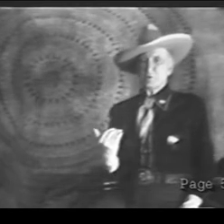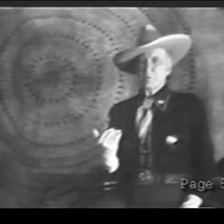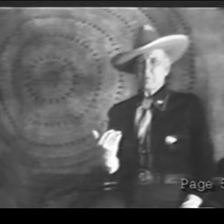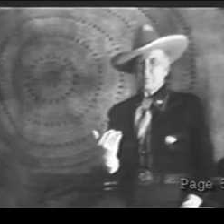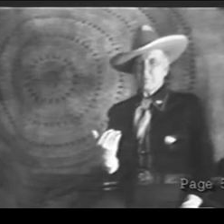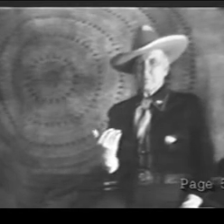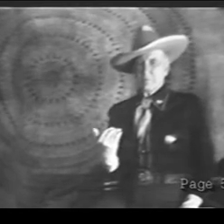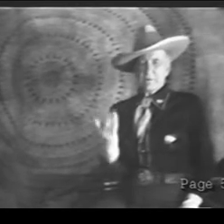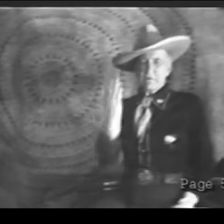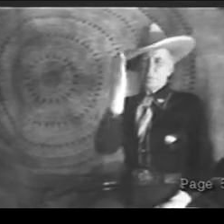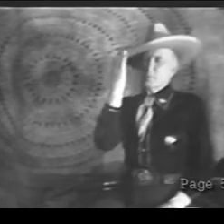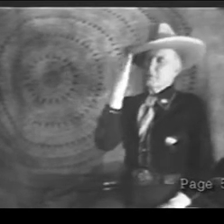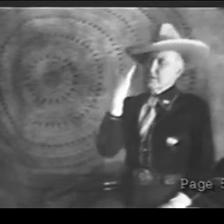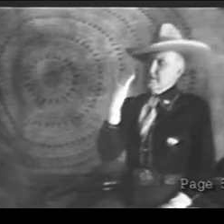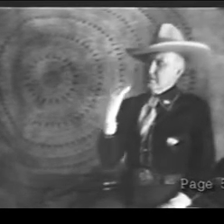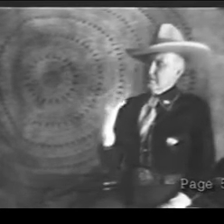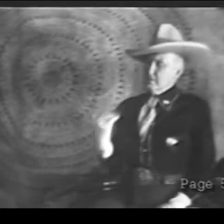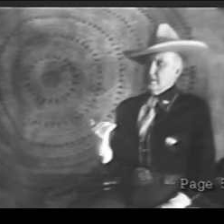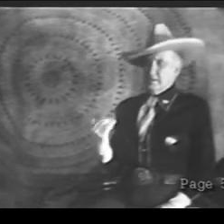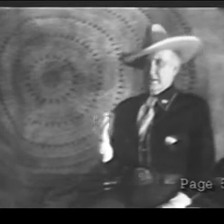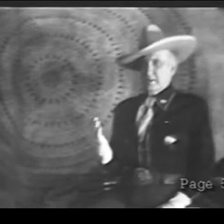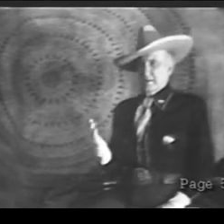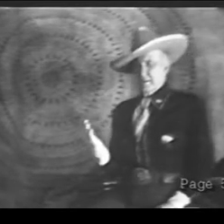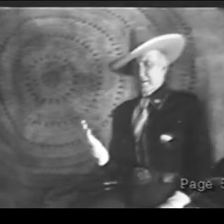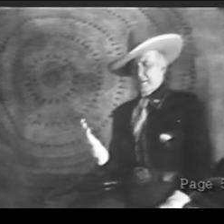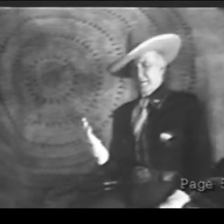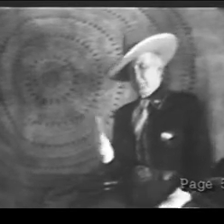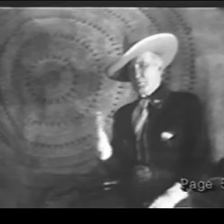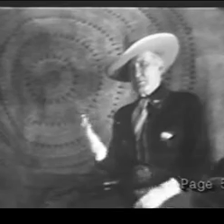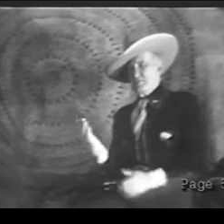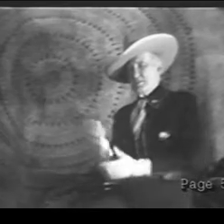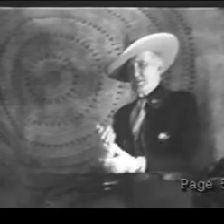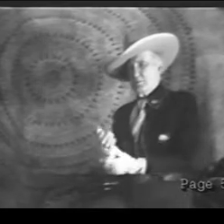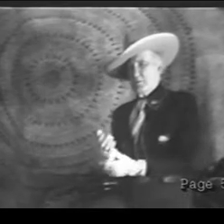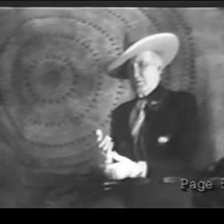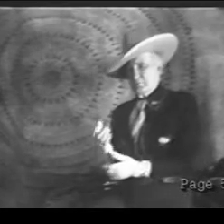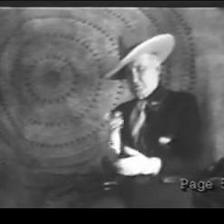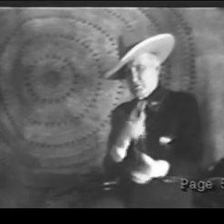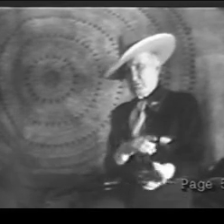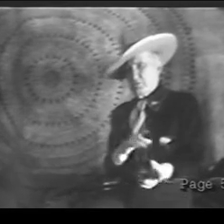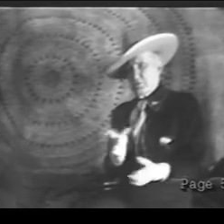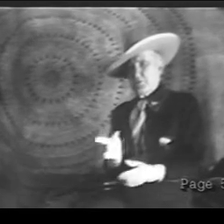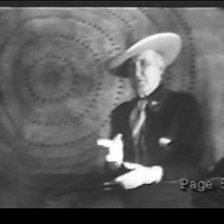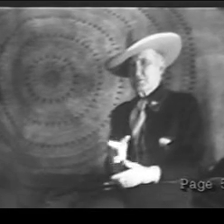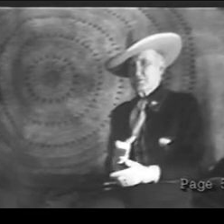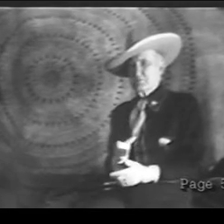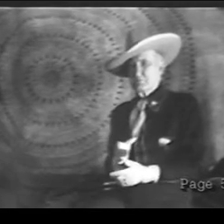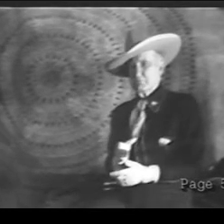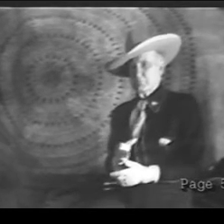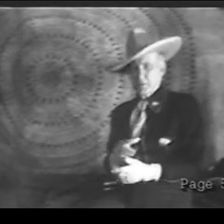woman. Now, this woman sign, there are a number of reasons for that coming about. Certain authorities, well,